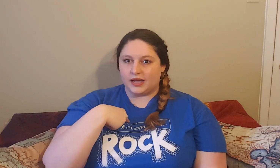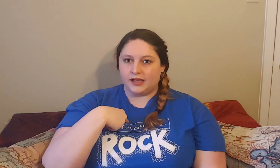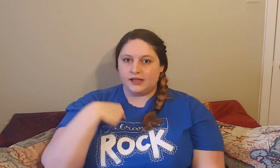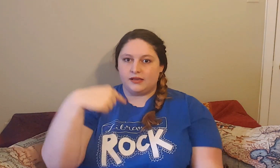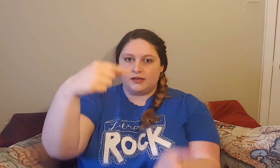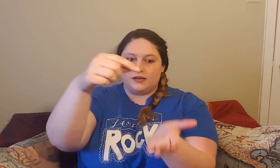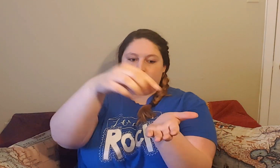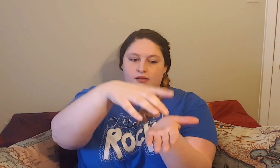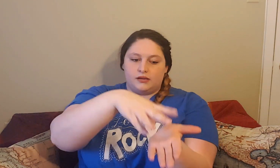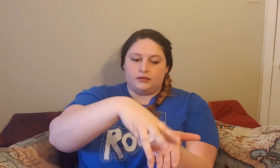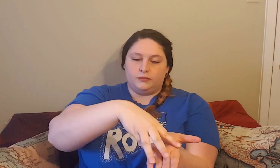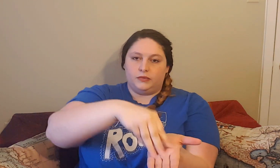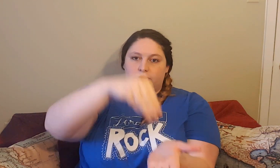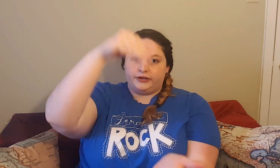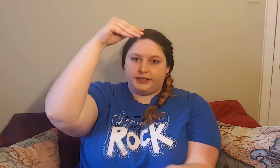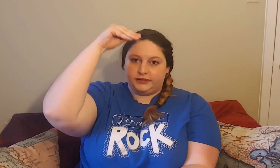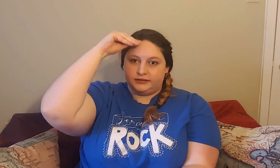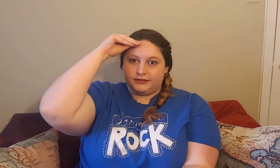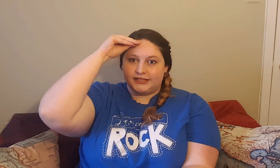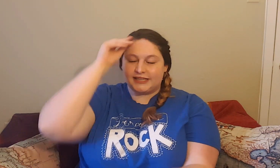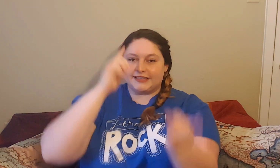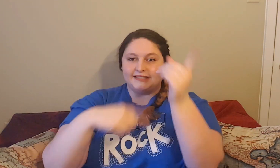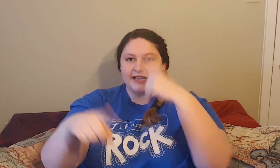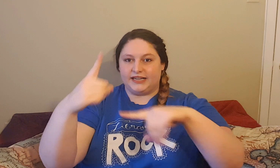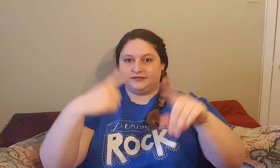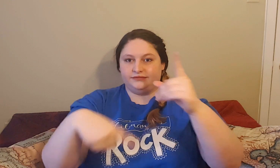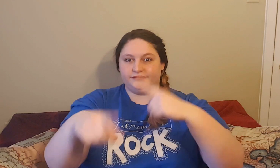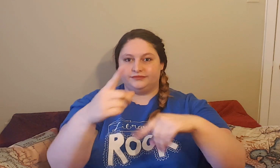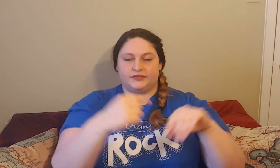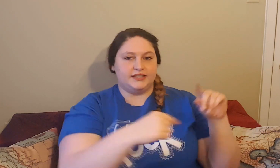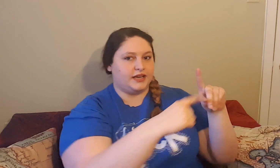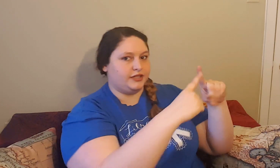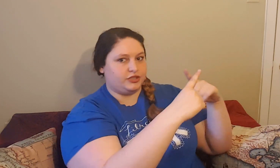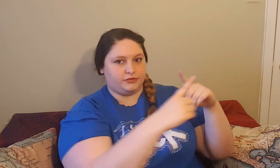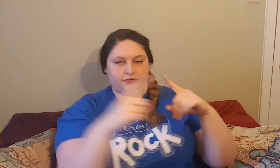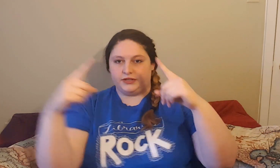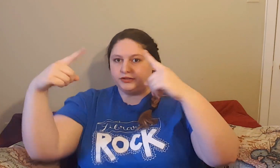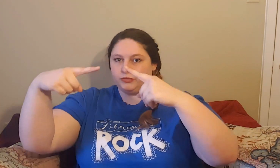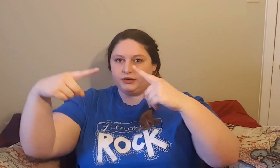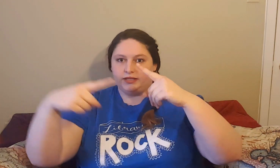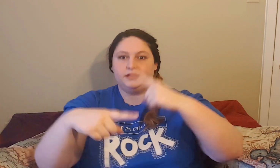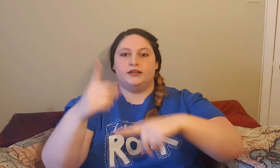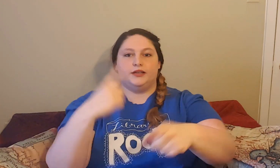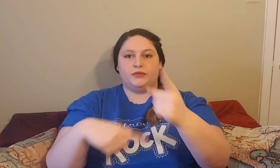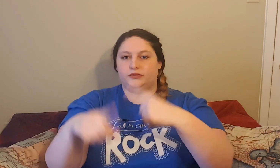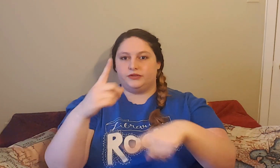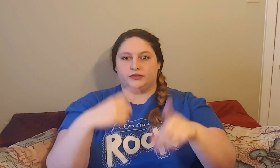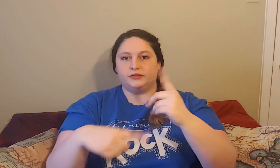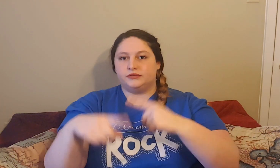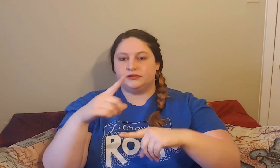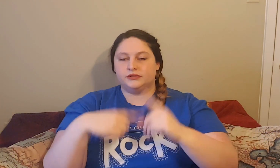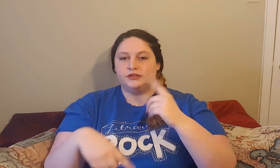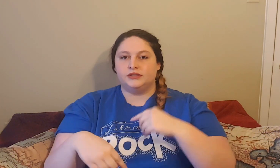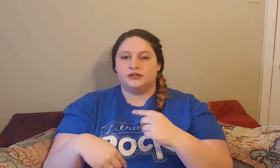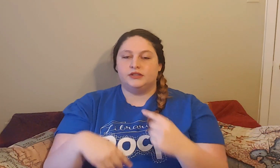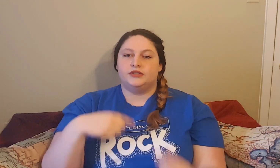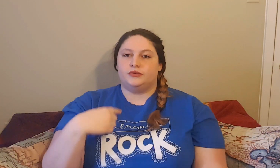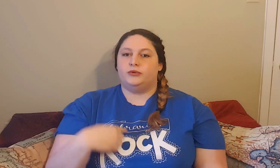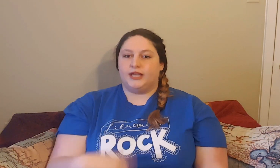I'm learning sign. And sign is just your fingers pointing, you make a little circle. So one more